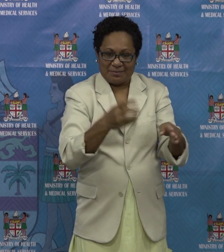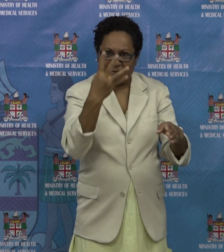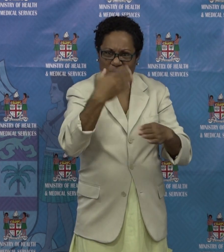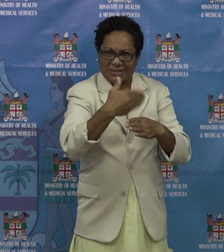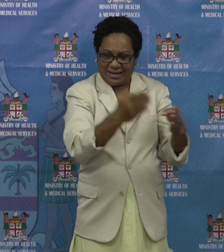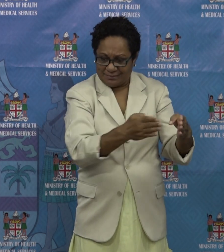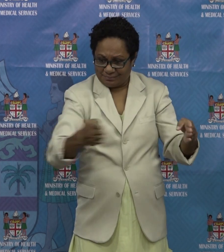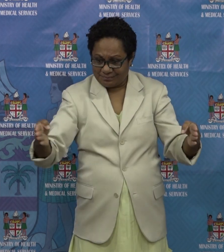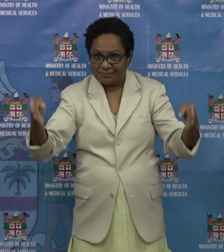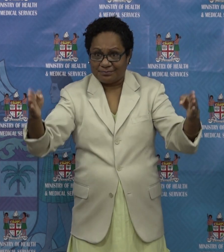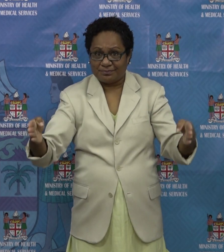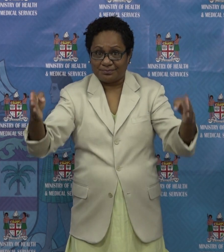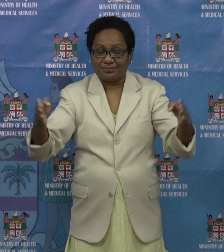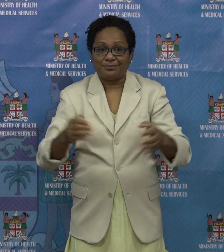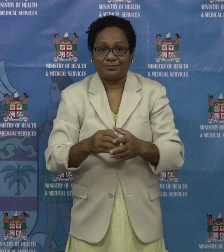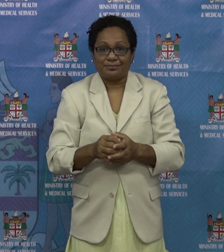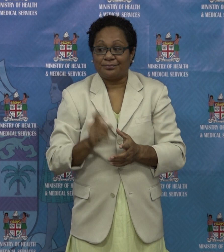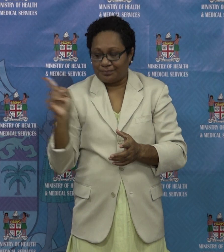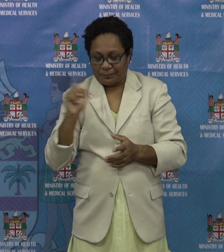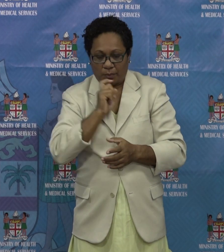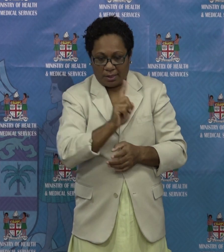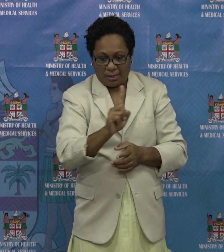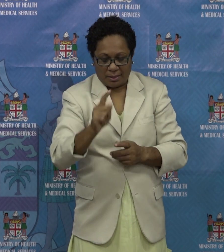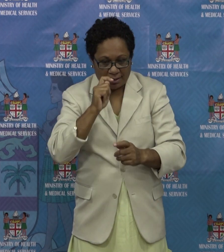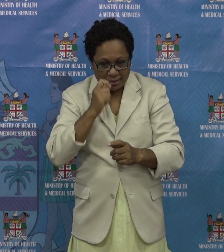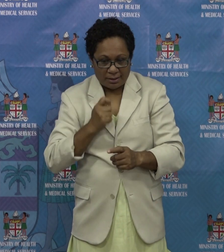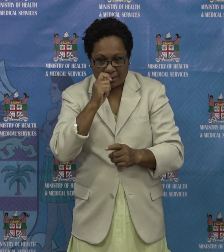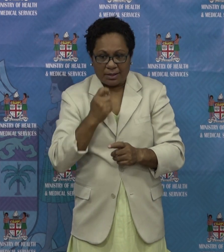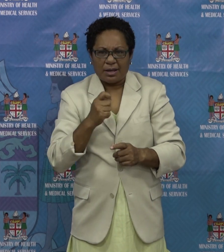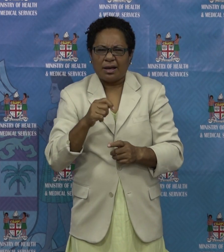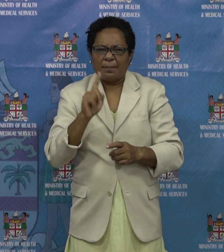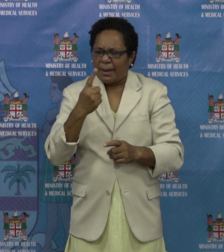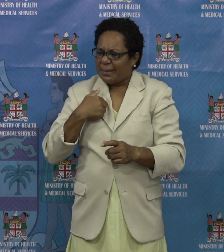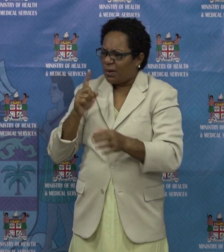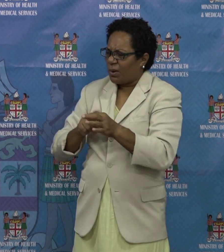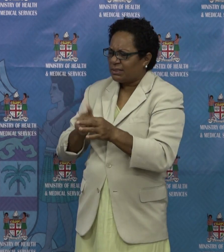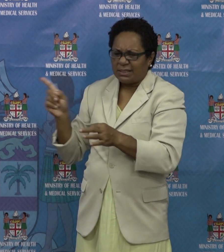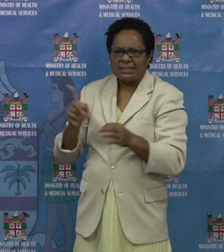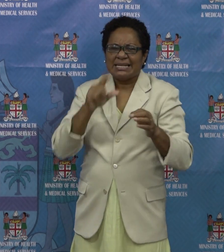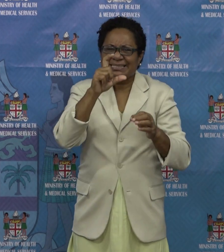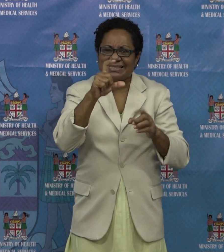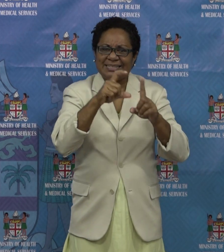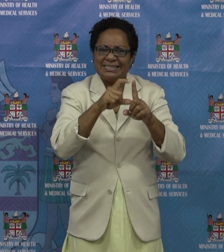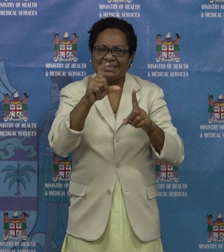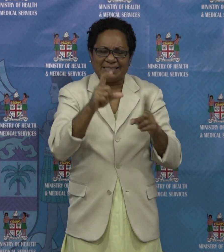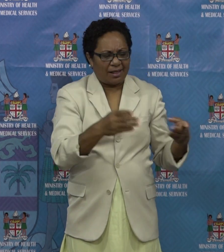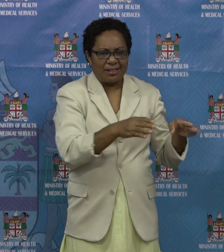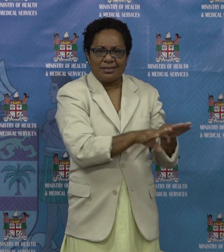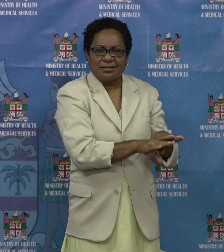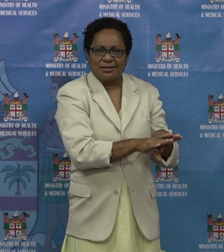days. My question is, with CDC inactive and